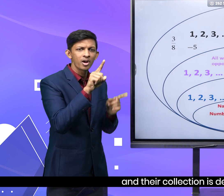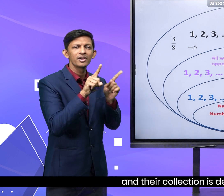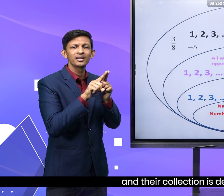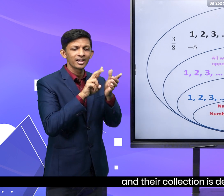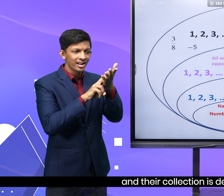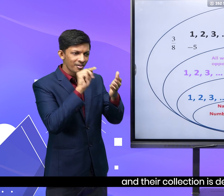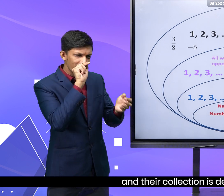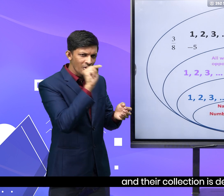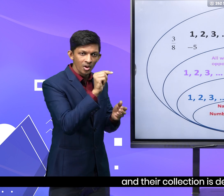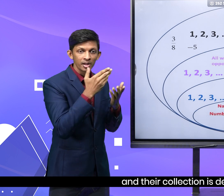n.